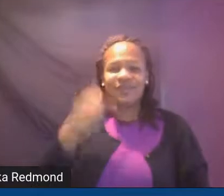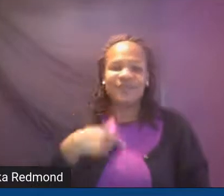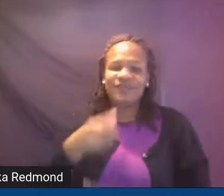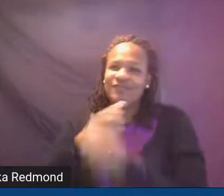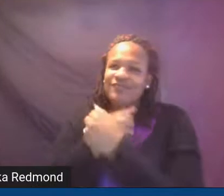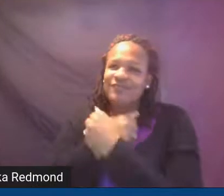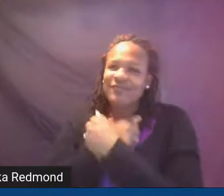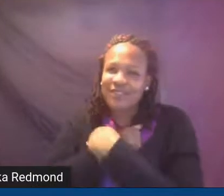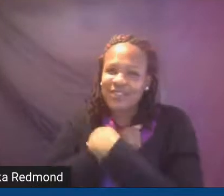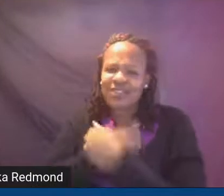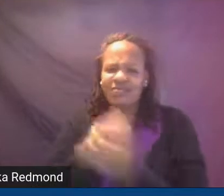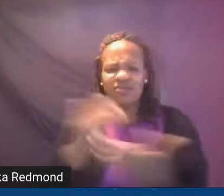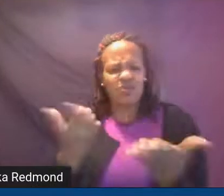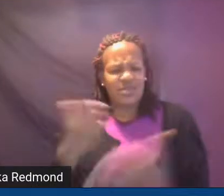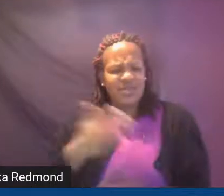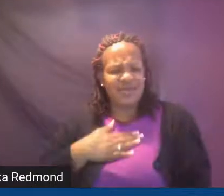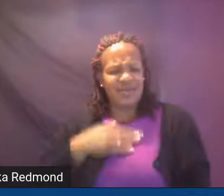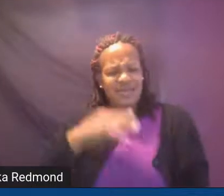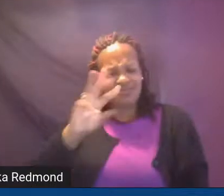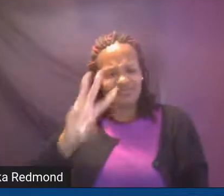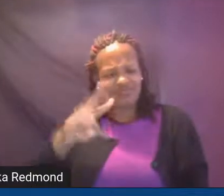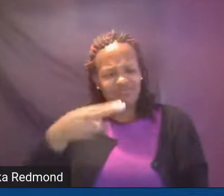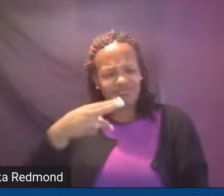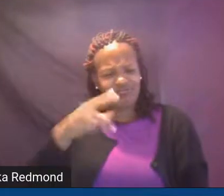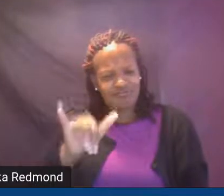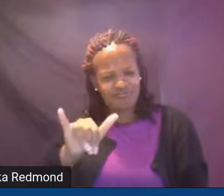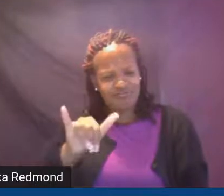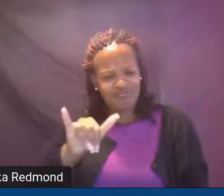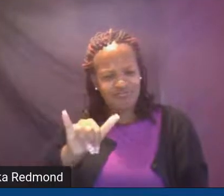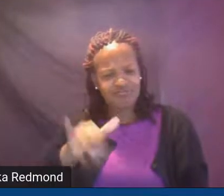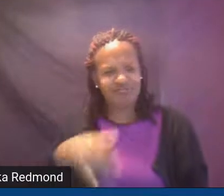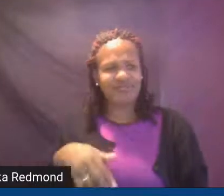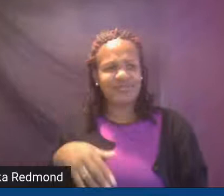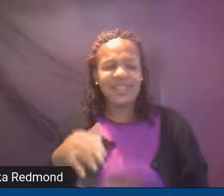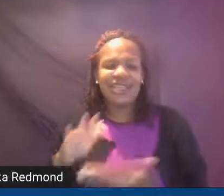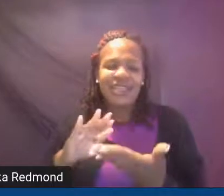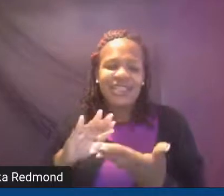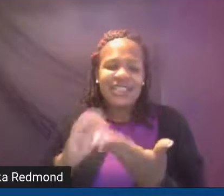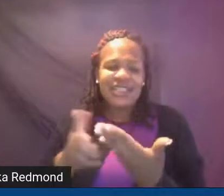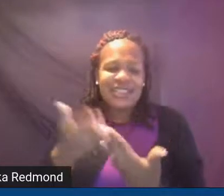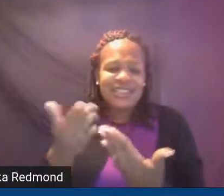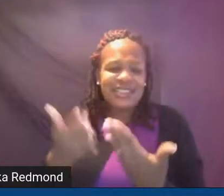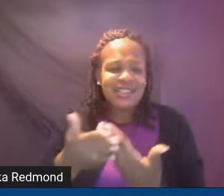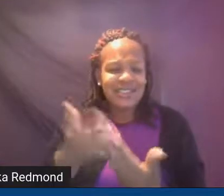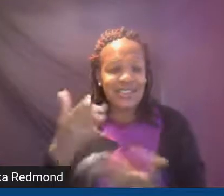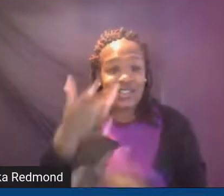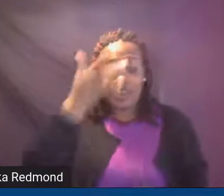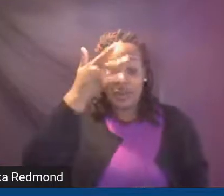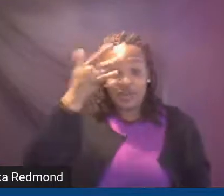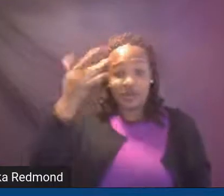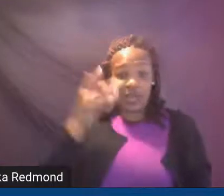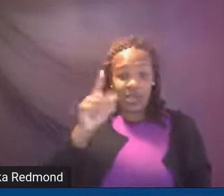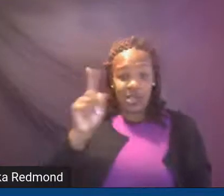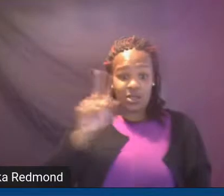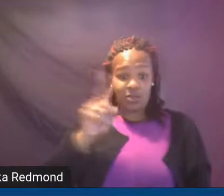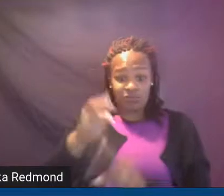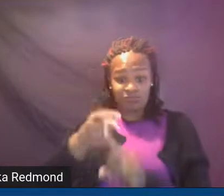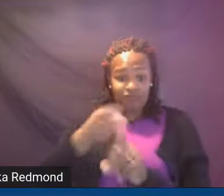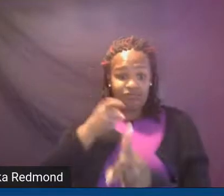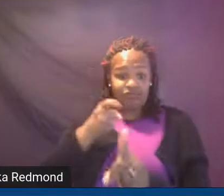what my why is. It's so easy to forget where we all came from. Everyone has their own origin